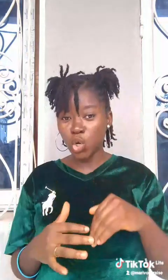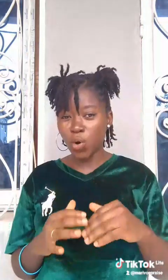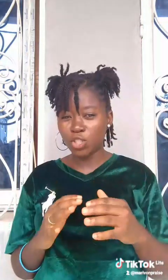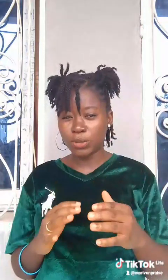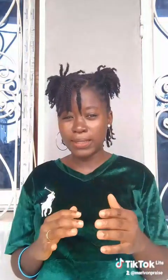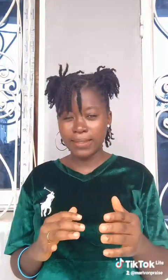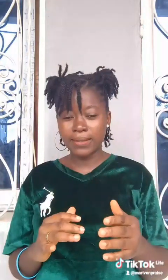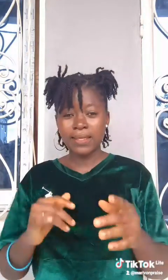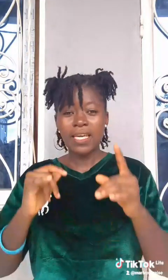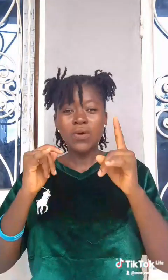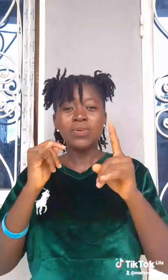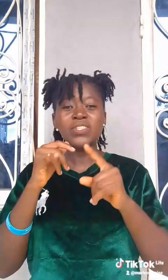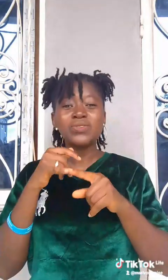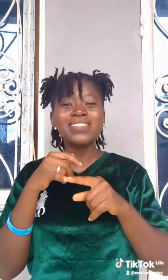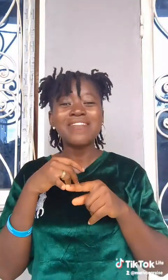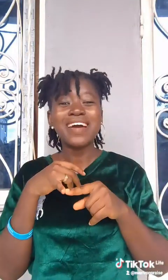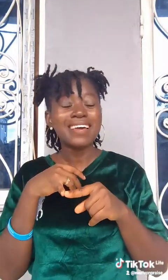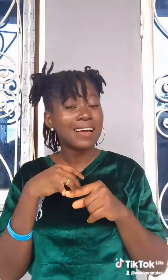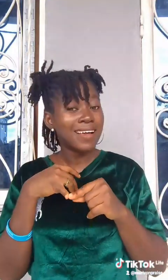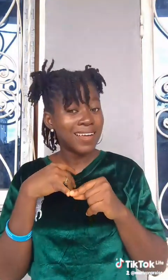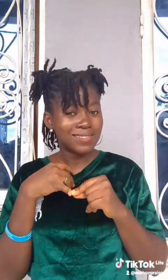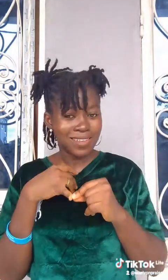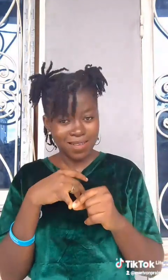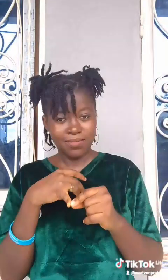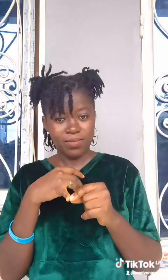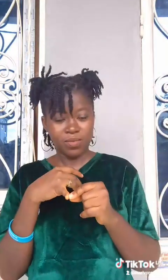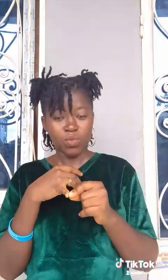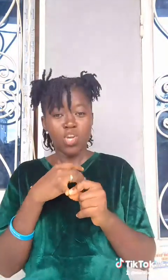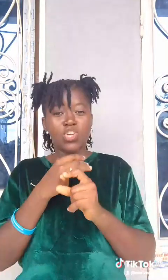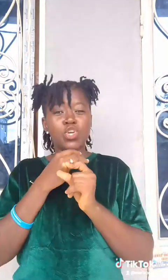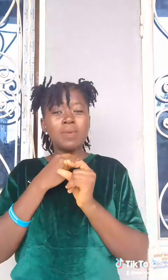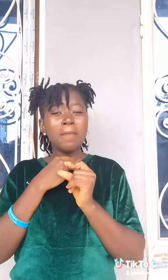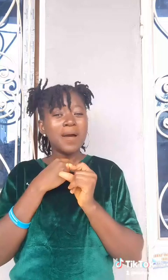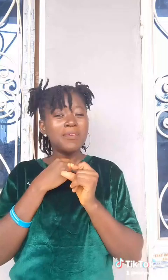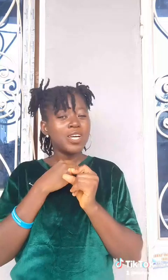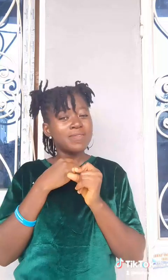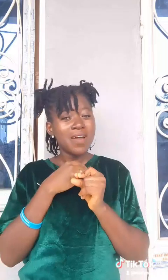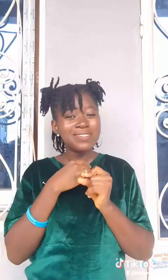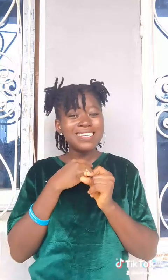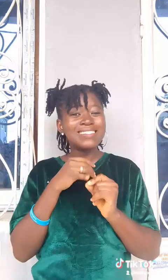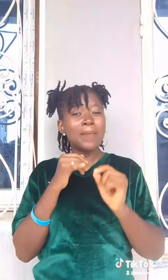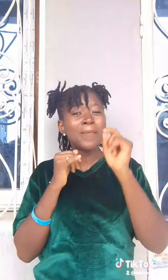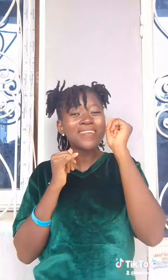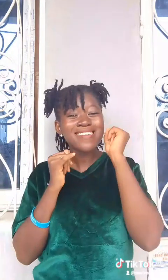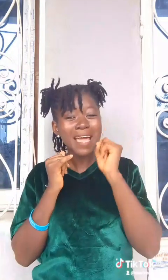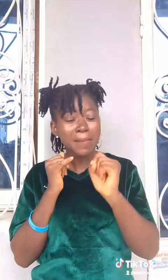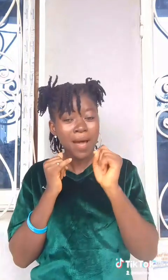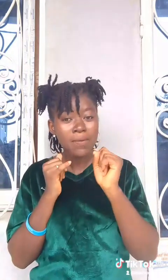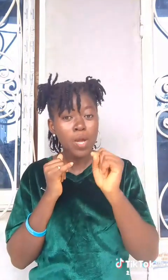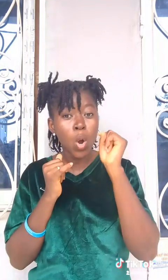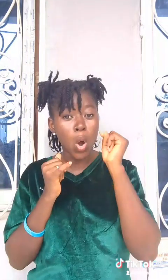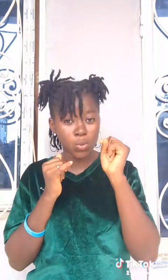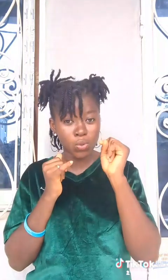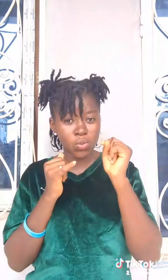you untreated, it will lead to cervical cancer. Human papilloma virus is the primary cause